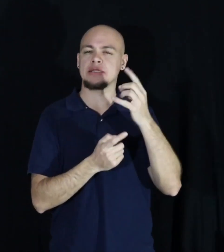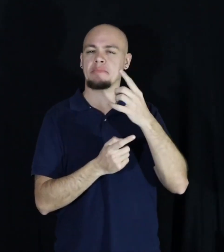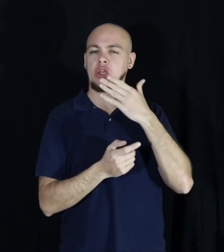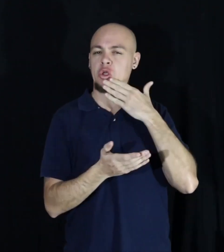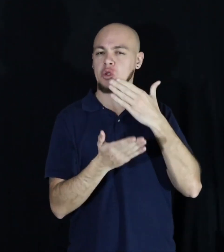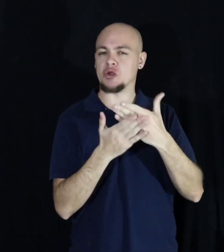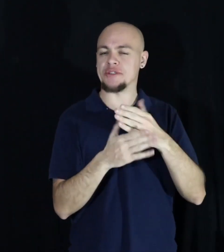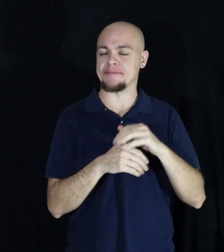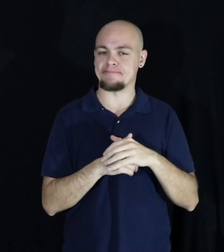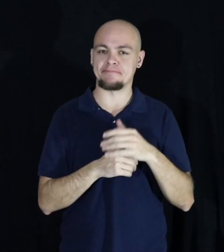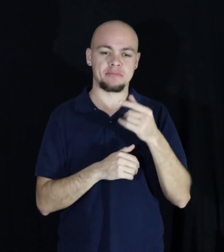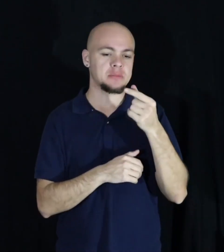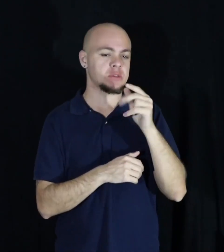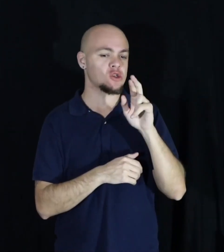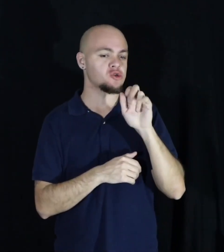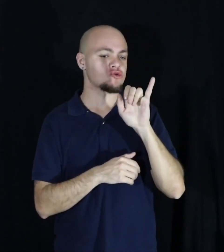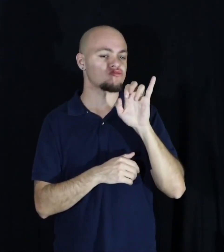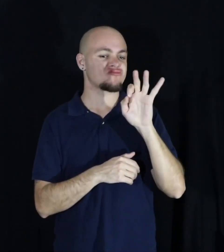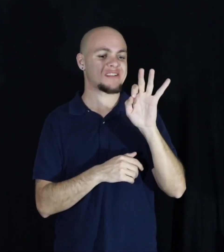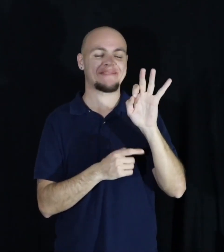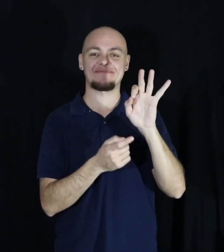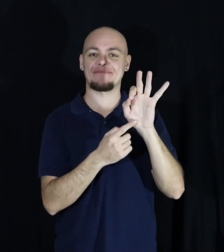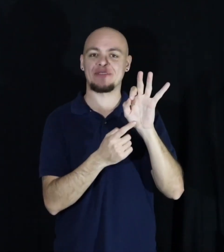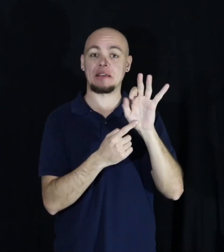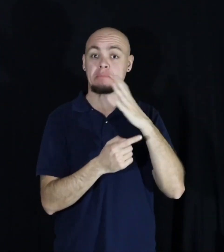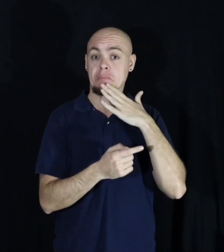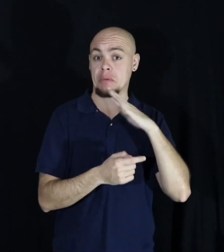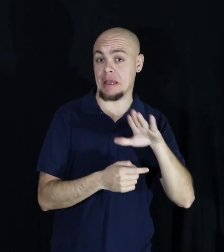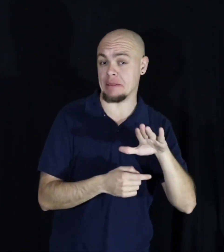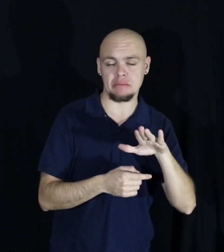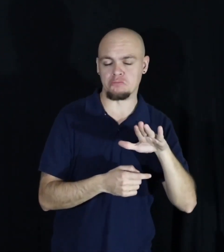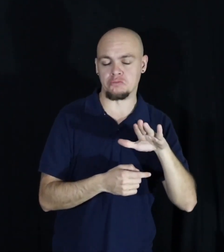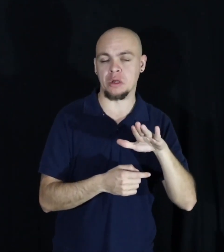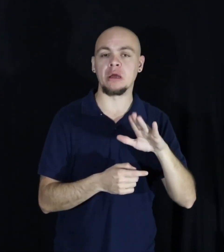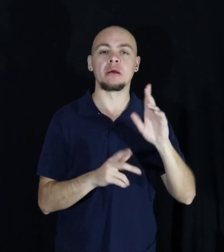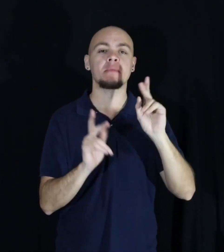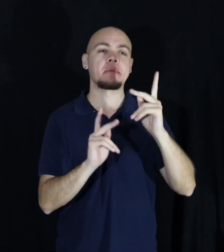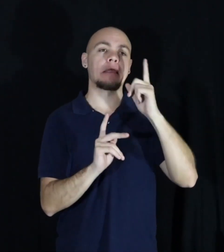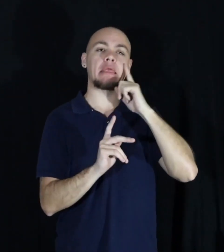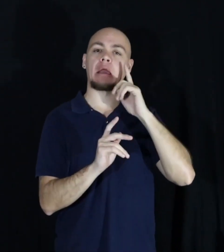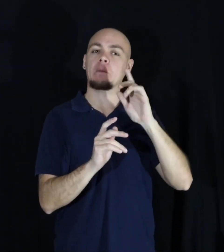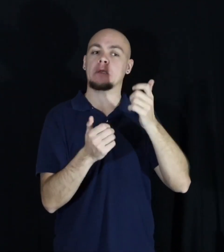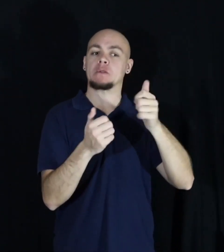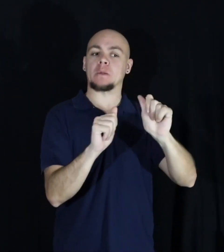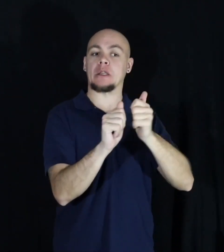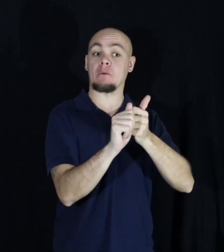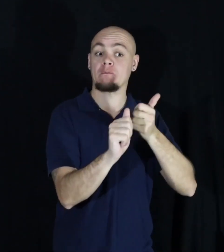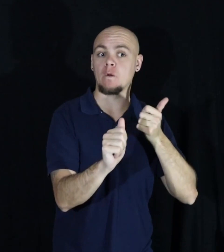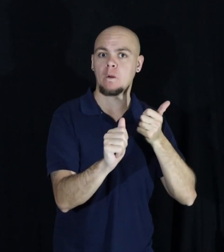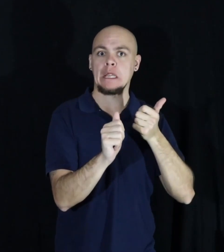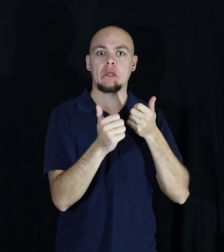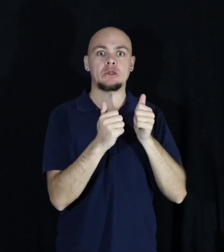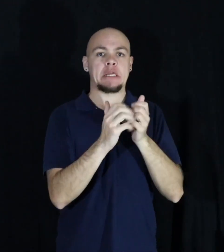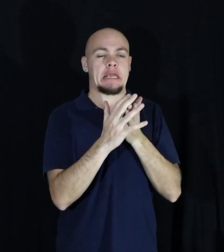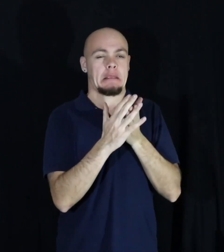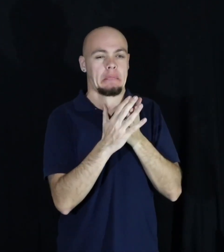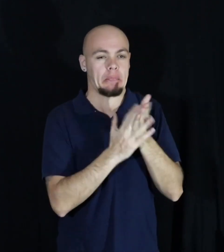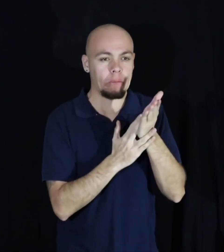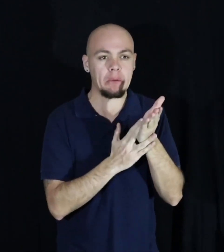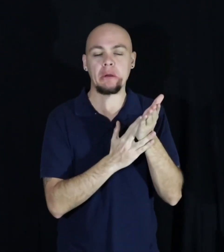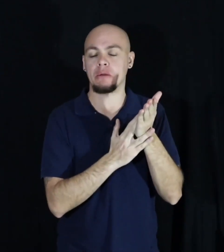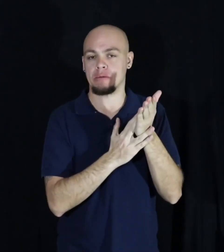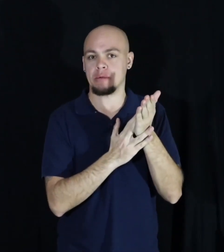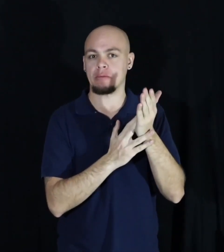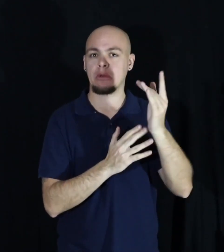the question, is grief a bad thing? I don't think it is. We often think of it as something that we try to avoid or just get through. We think of it in terms